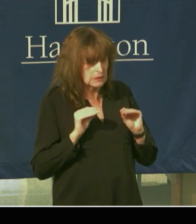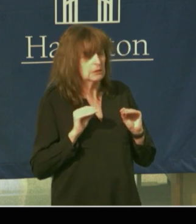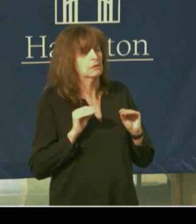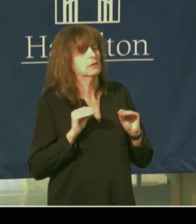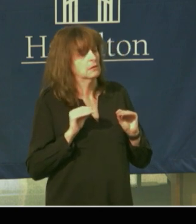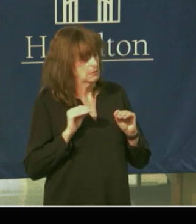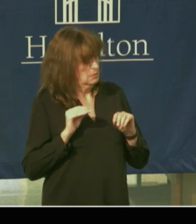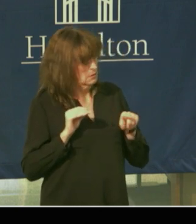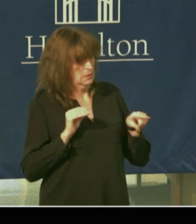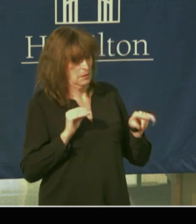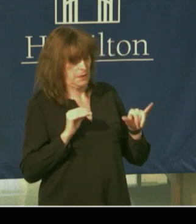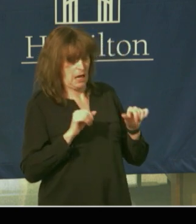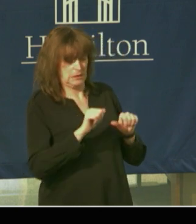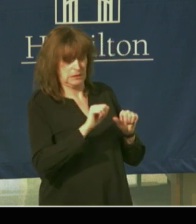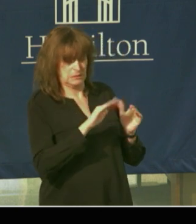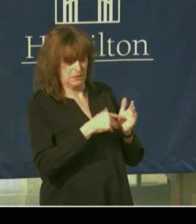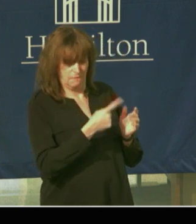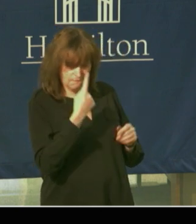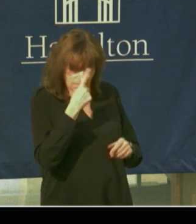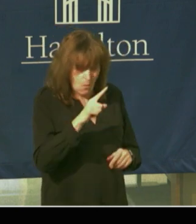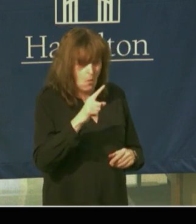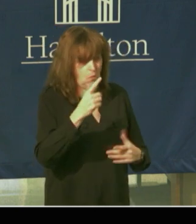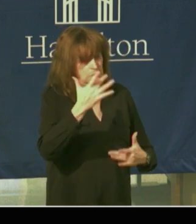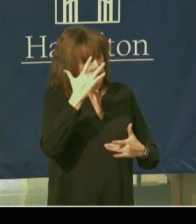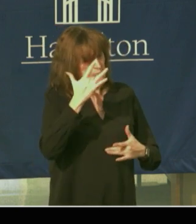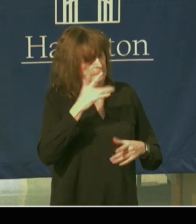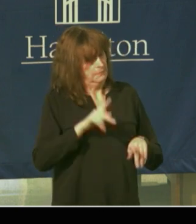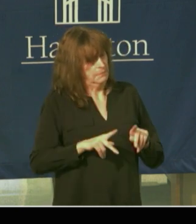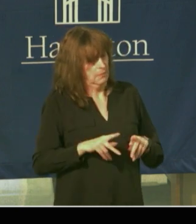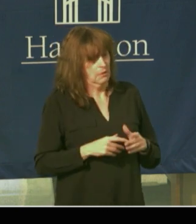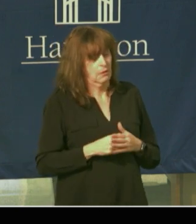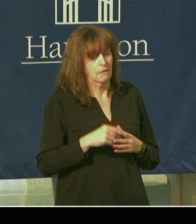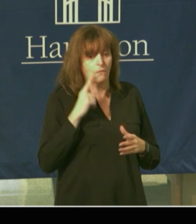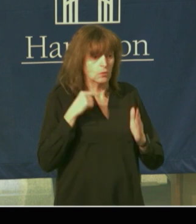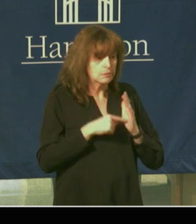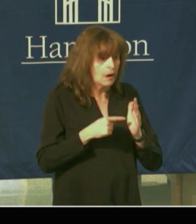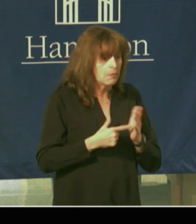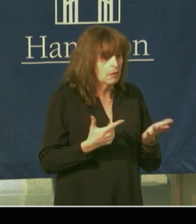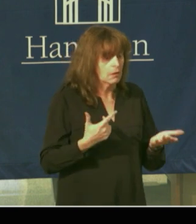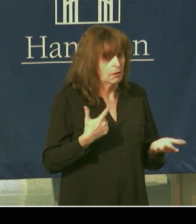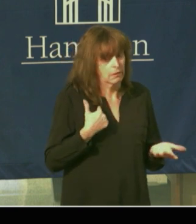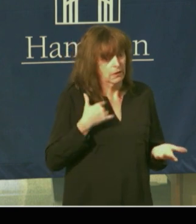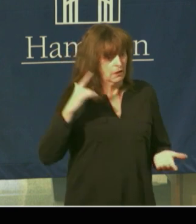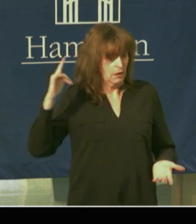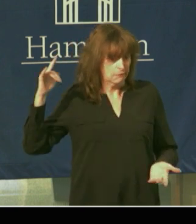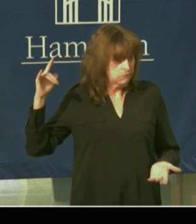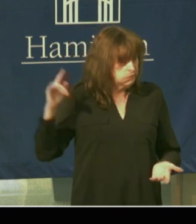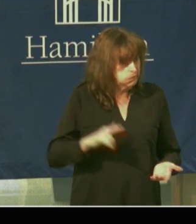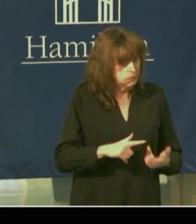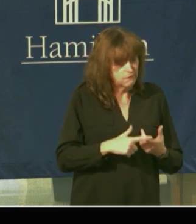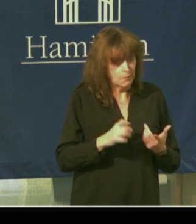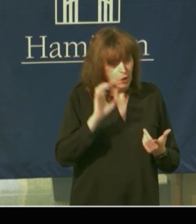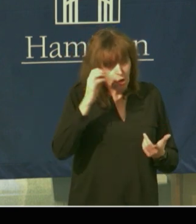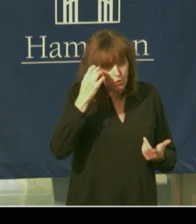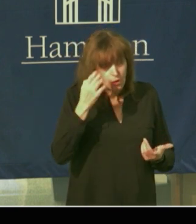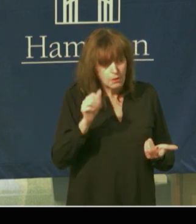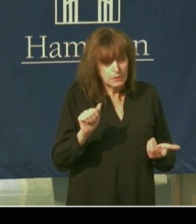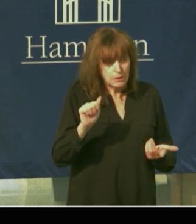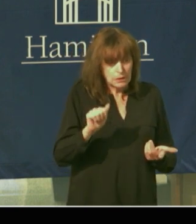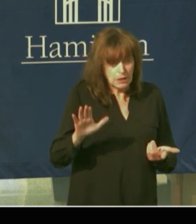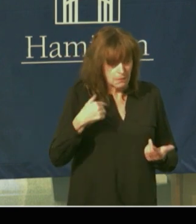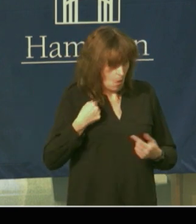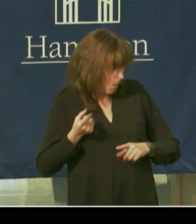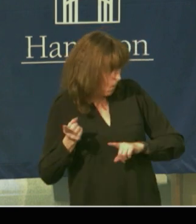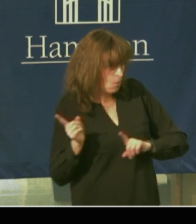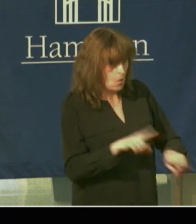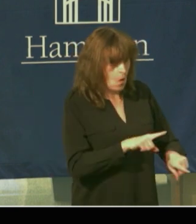of the hot spots in the world, we would still advise them to self-isolate at home, just on the off chance that they were